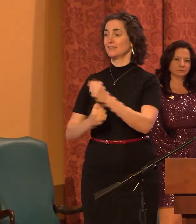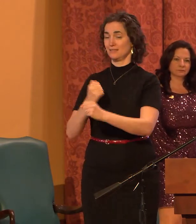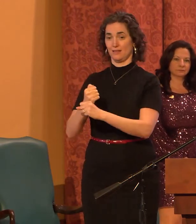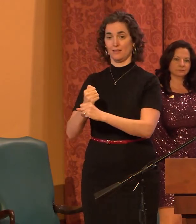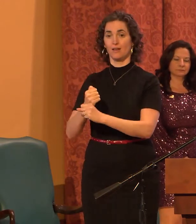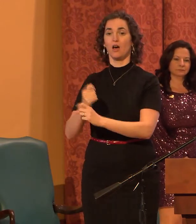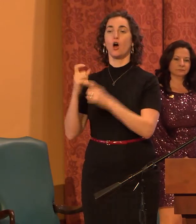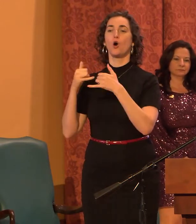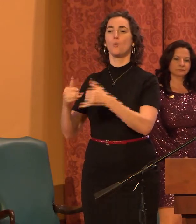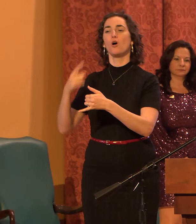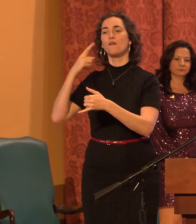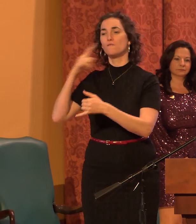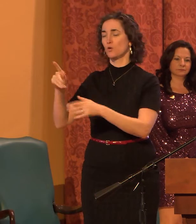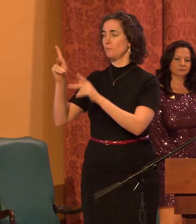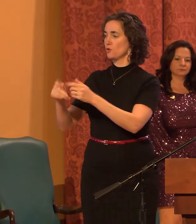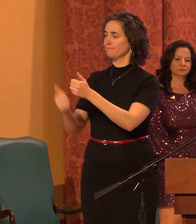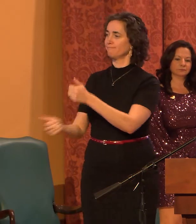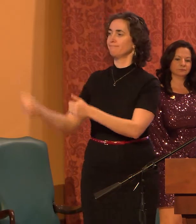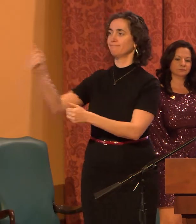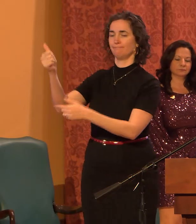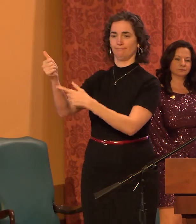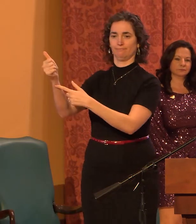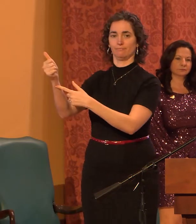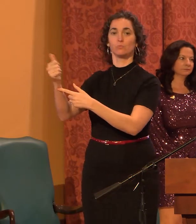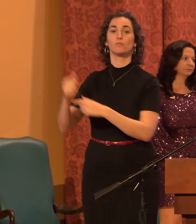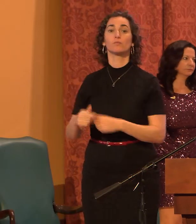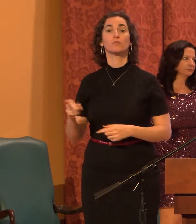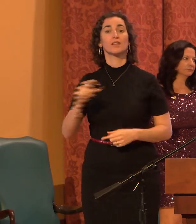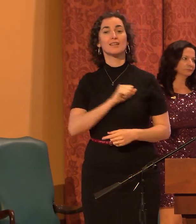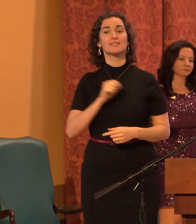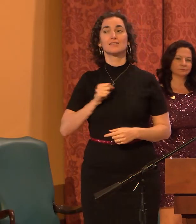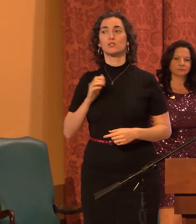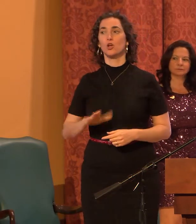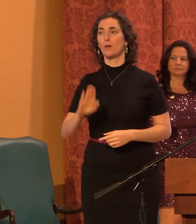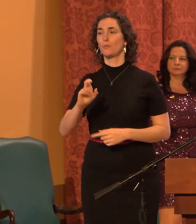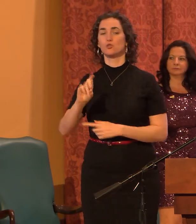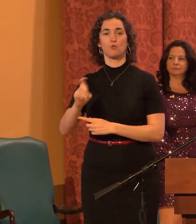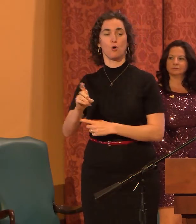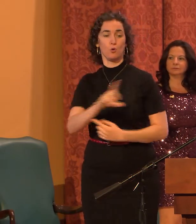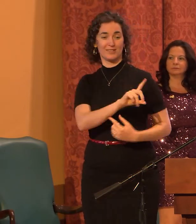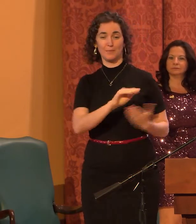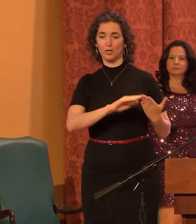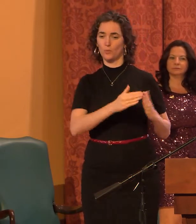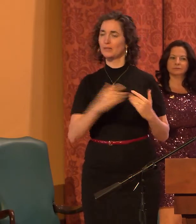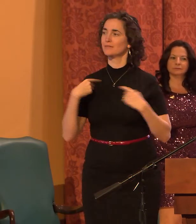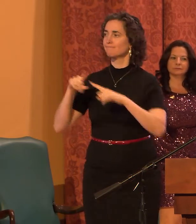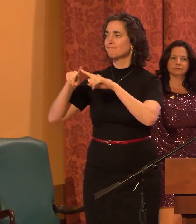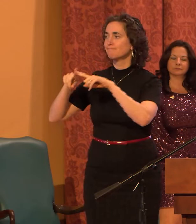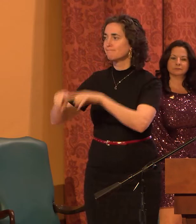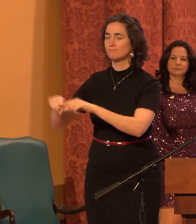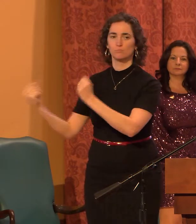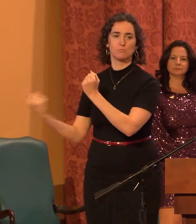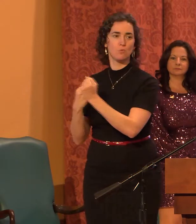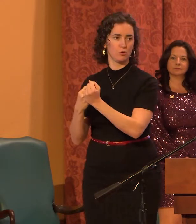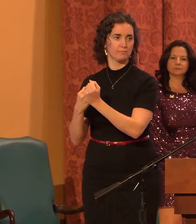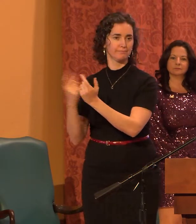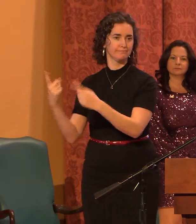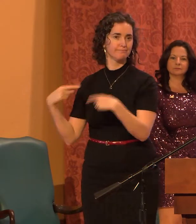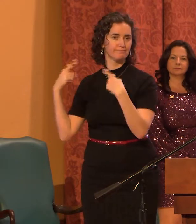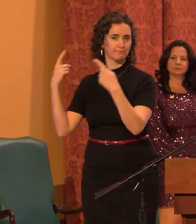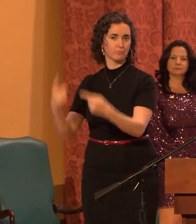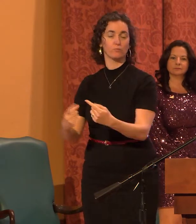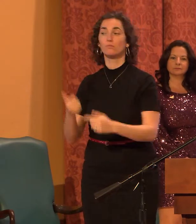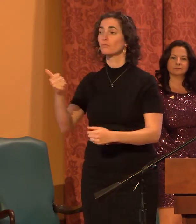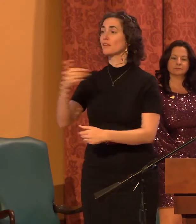award. Senator Boudreaux has been a reliable ally to the disability community. As a member